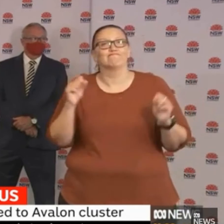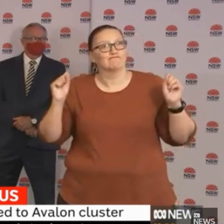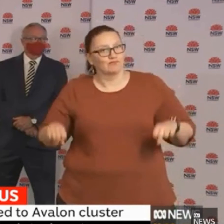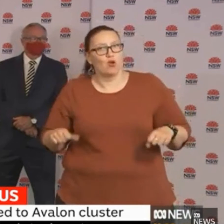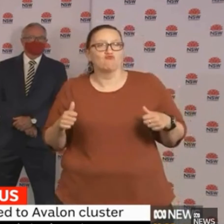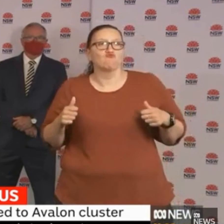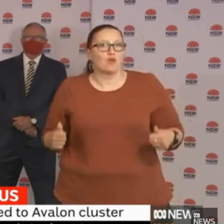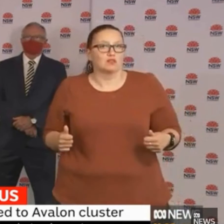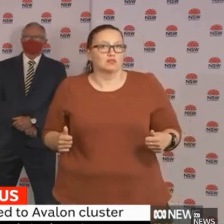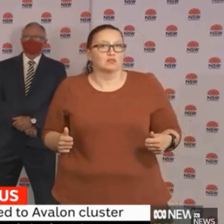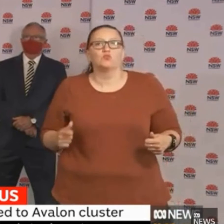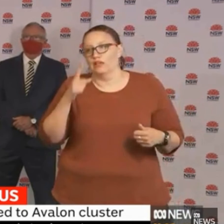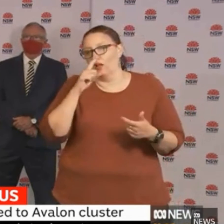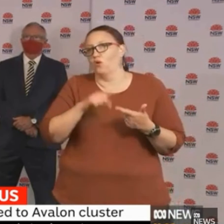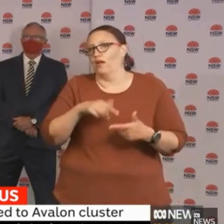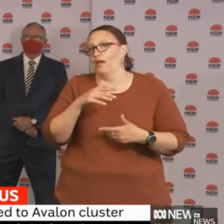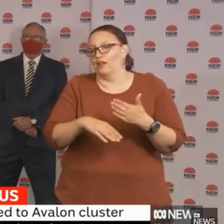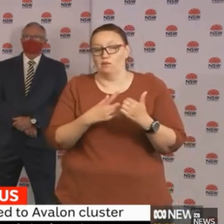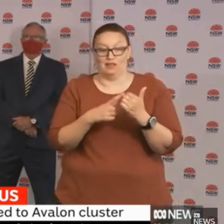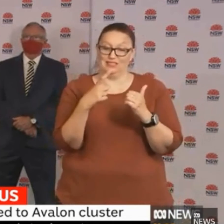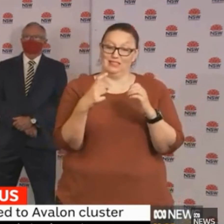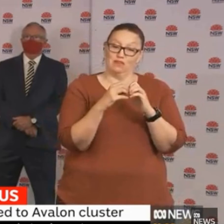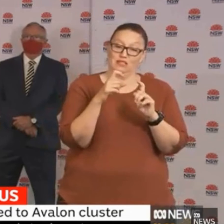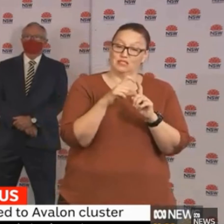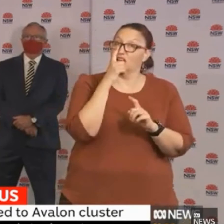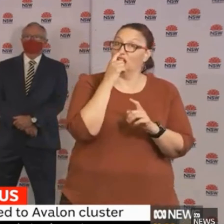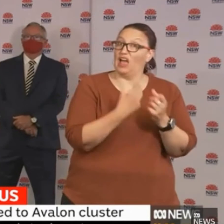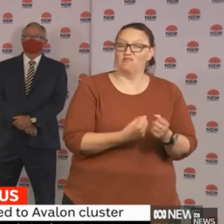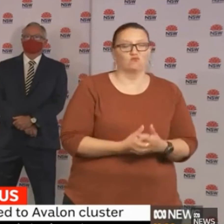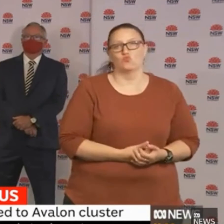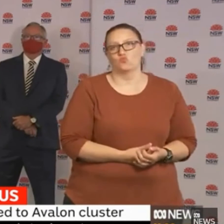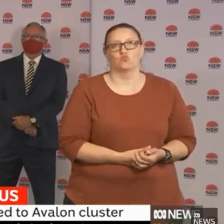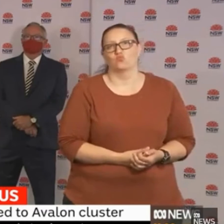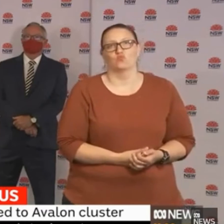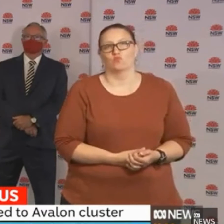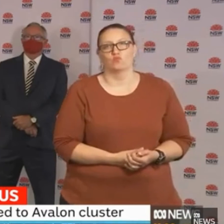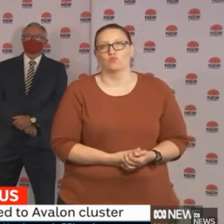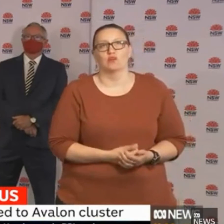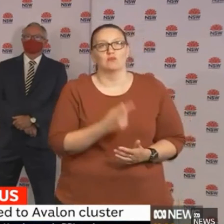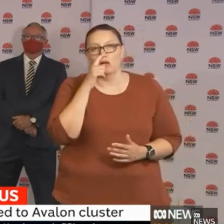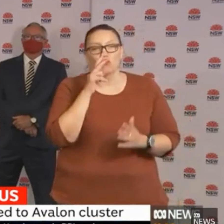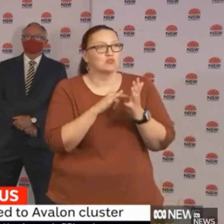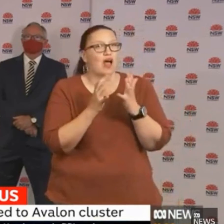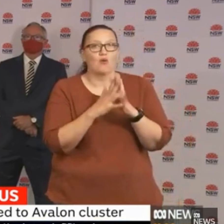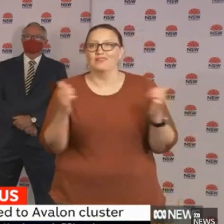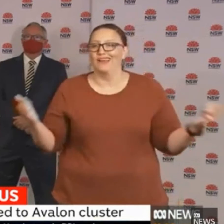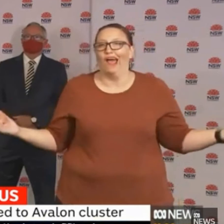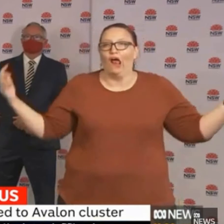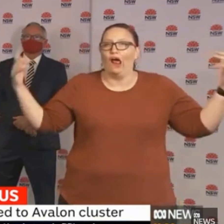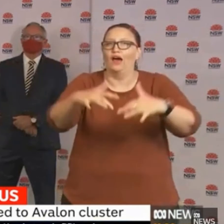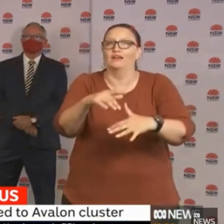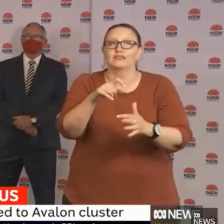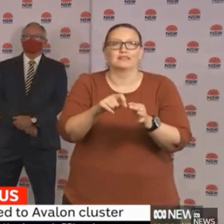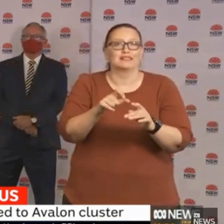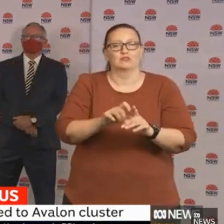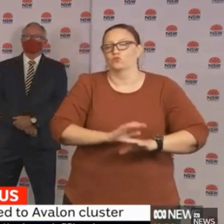them, but certainly we can't guarantee that in the CBD, and we don't think it's safe to have so many people congregate from all over the state in the Sydney